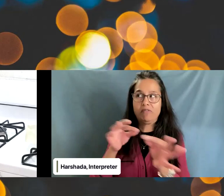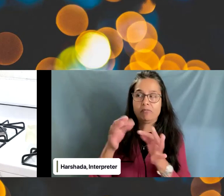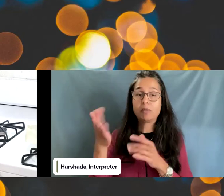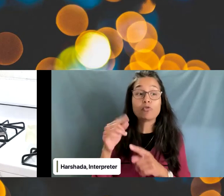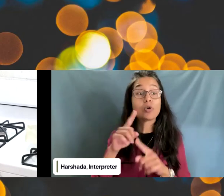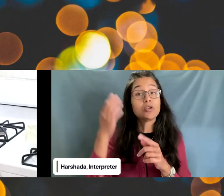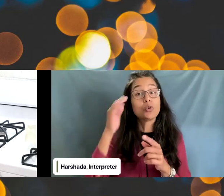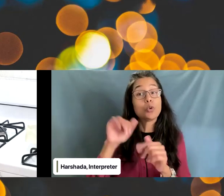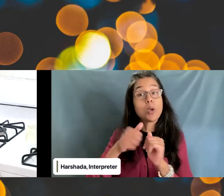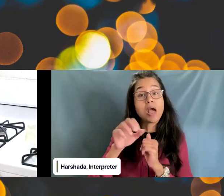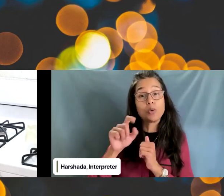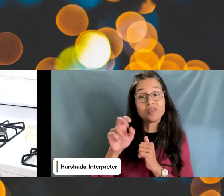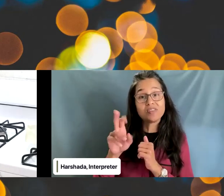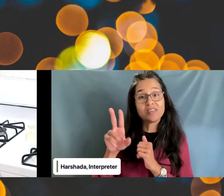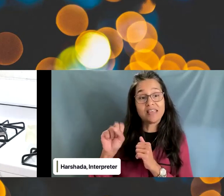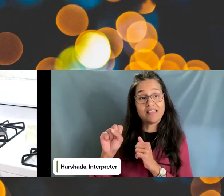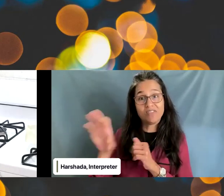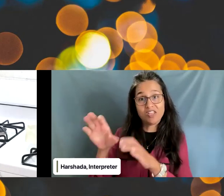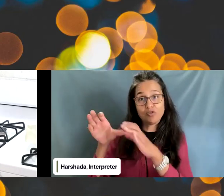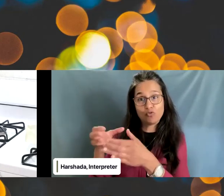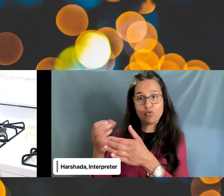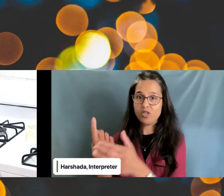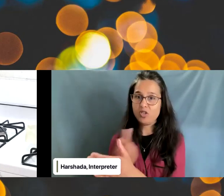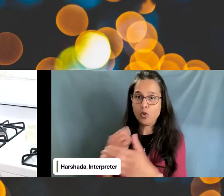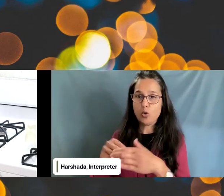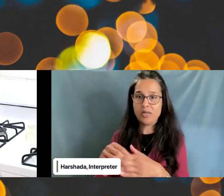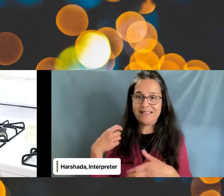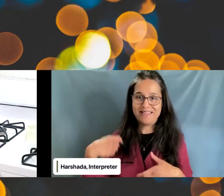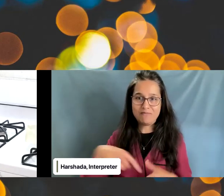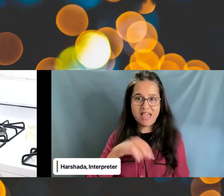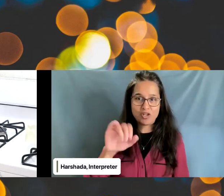is alone at Spanish Jackie's. And they're saving money for the money jar.